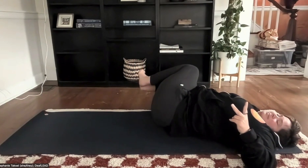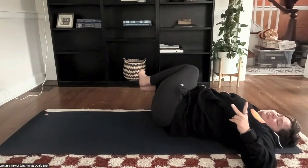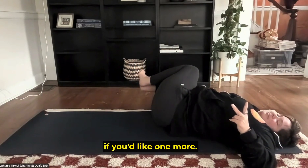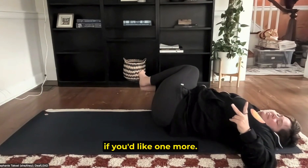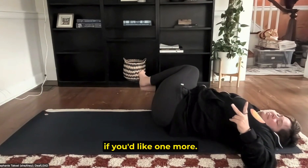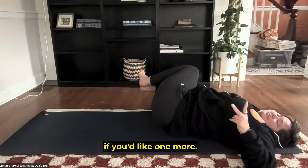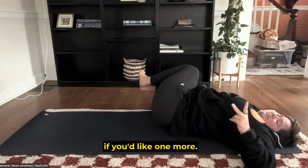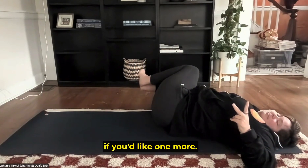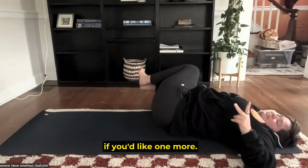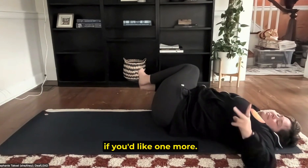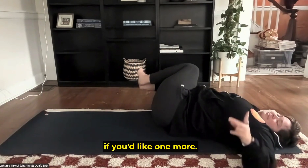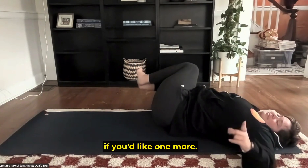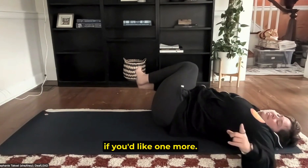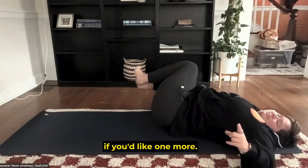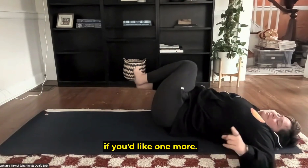If you'd like, 1 more.